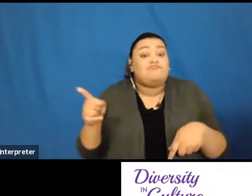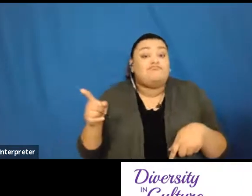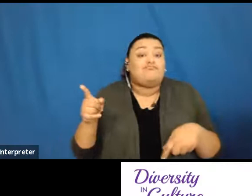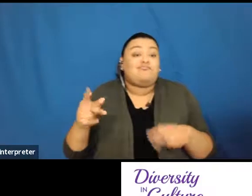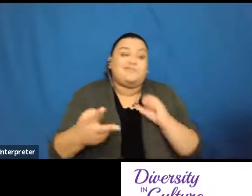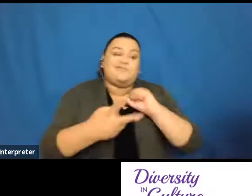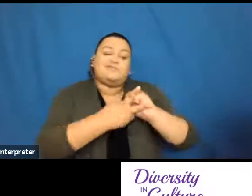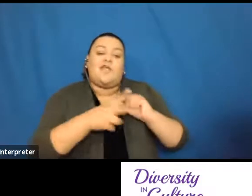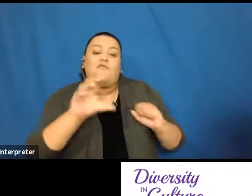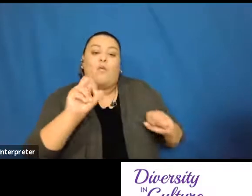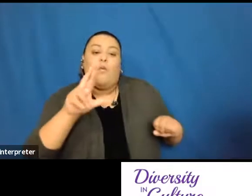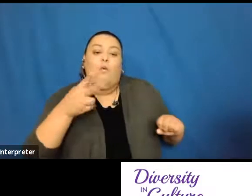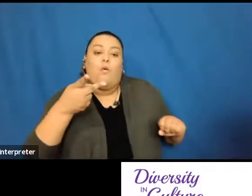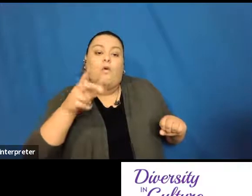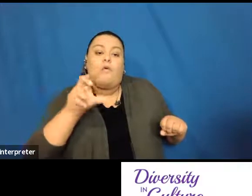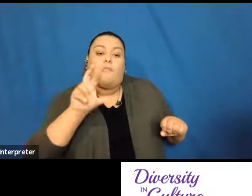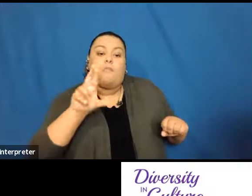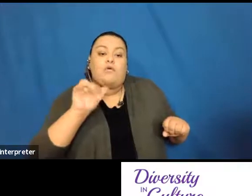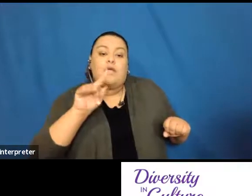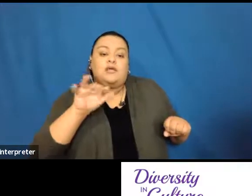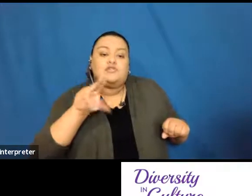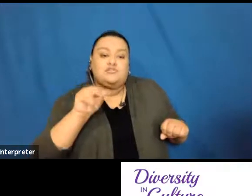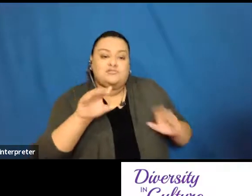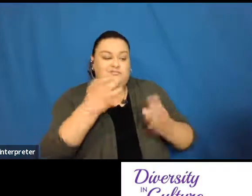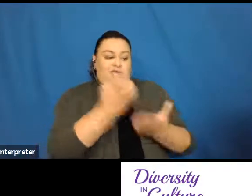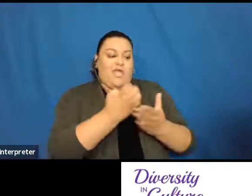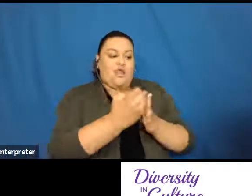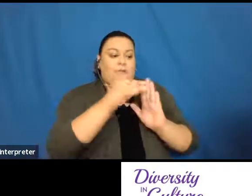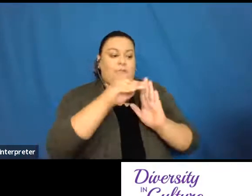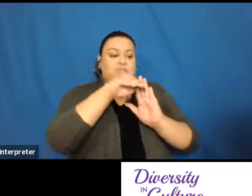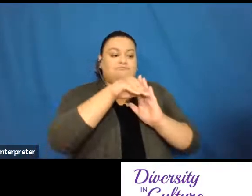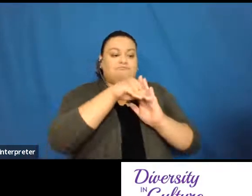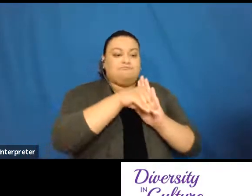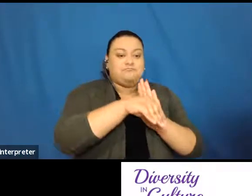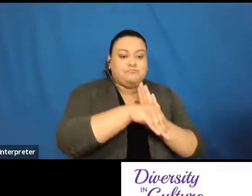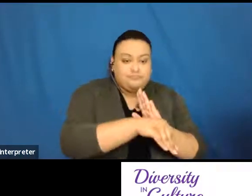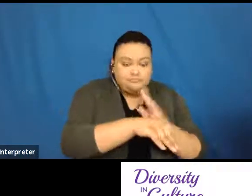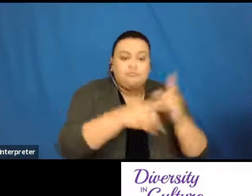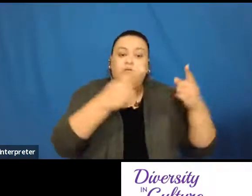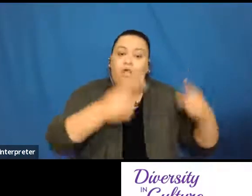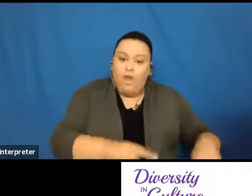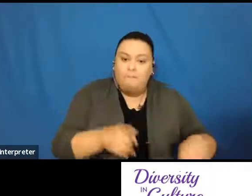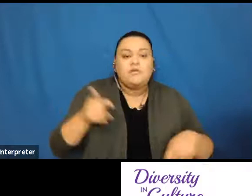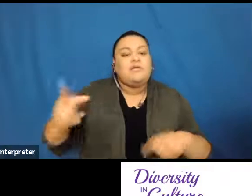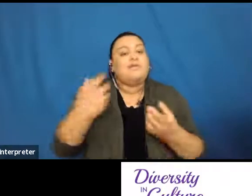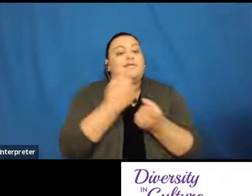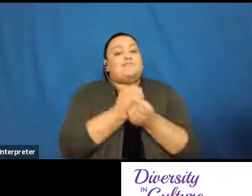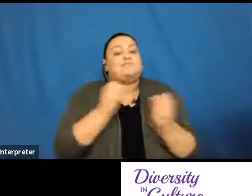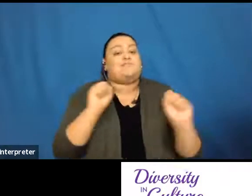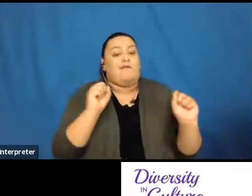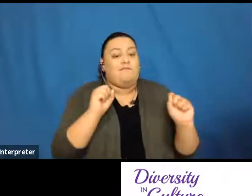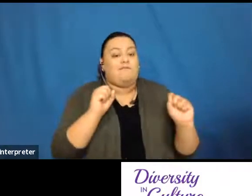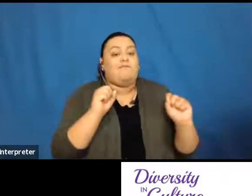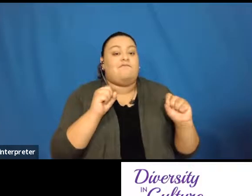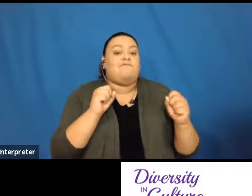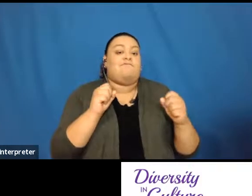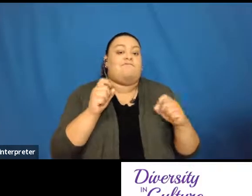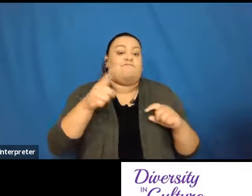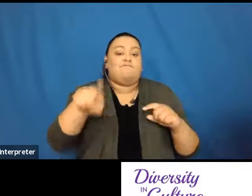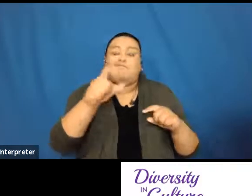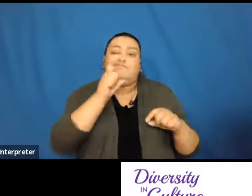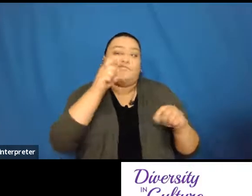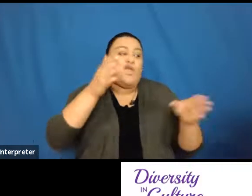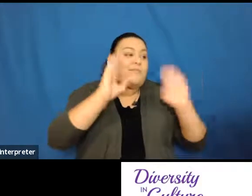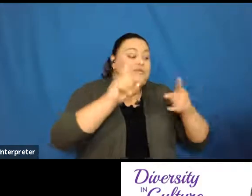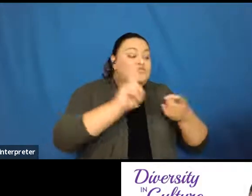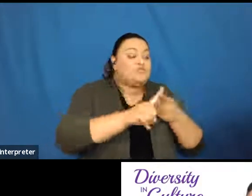know, whether there was an economic downturn, and he saved the working class. He didn't pay attention to. There were